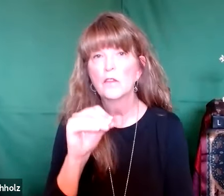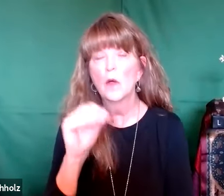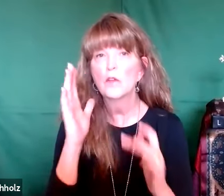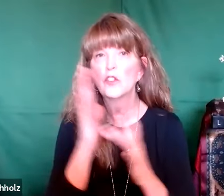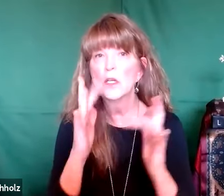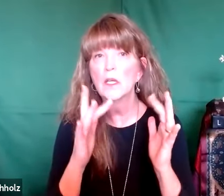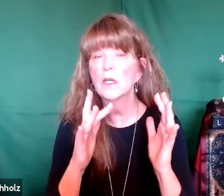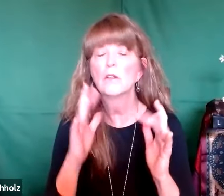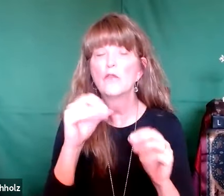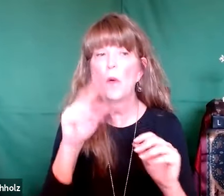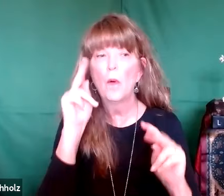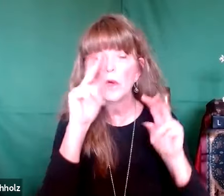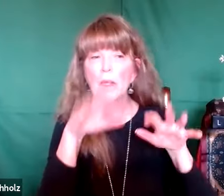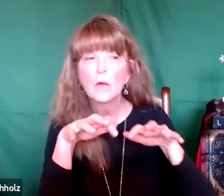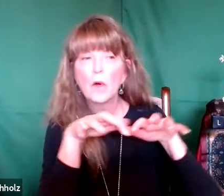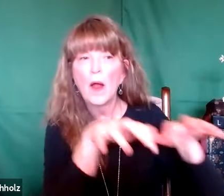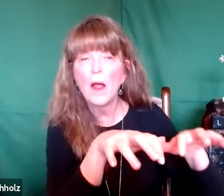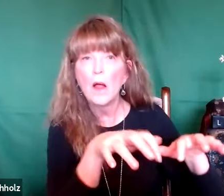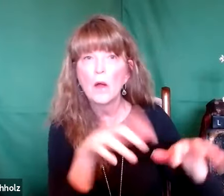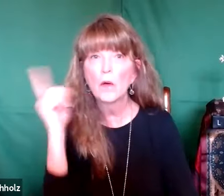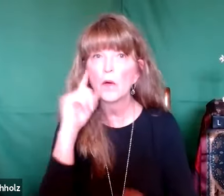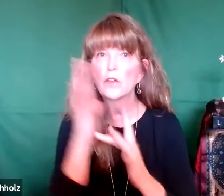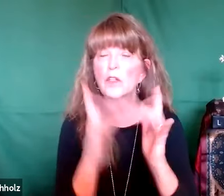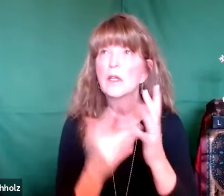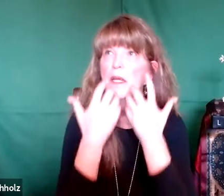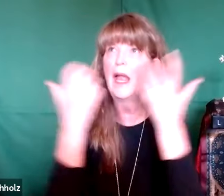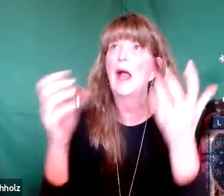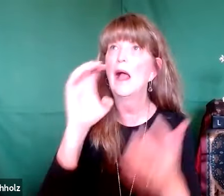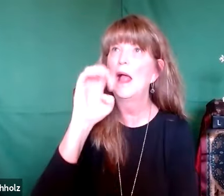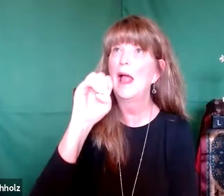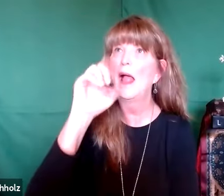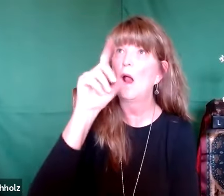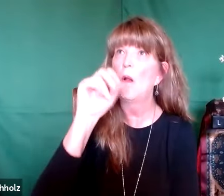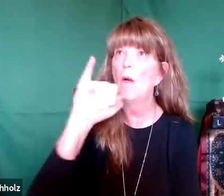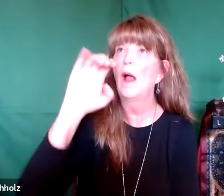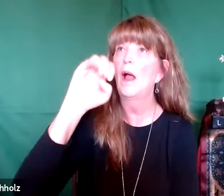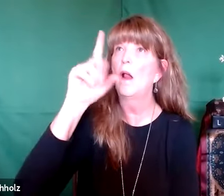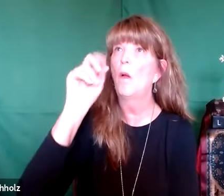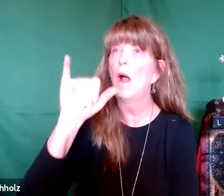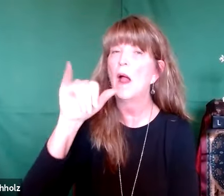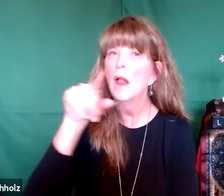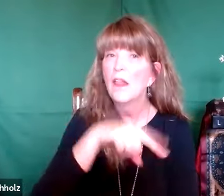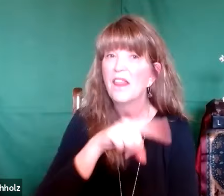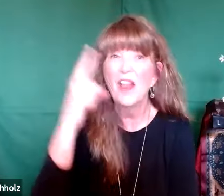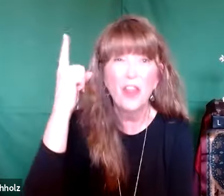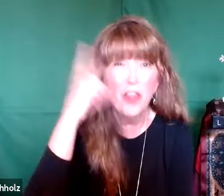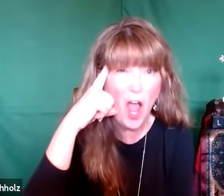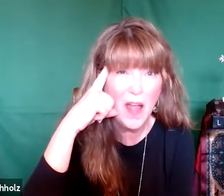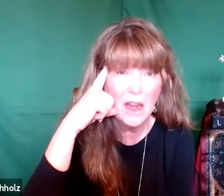just taken up to heaven in a chariot, if you recall the story. So the crowd, when they heard